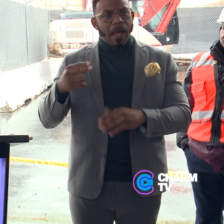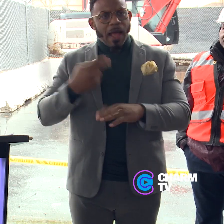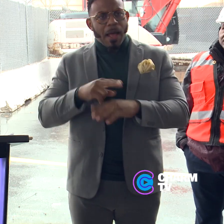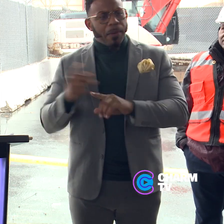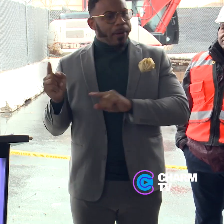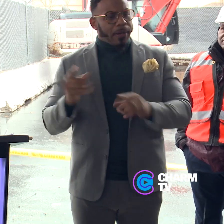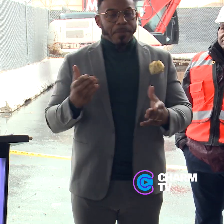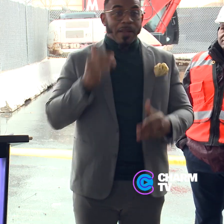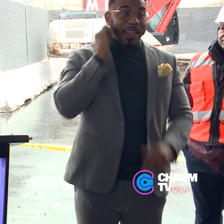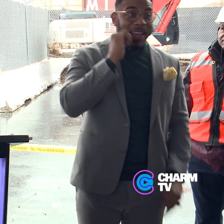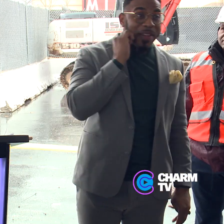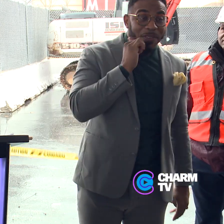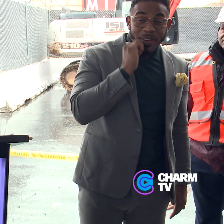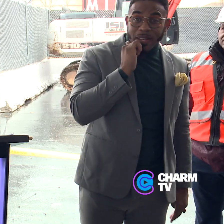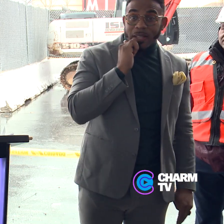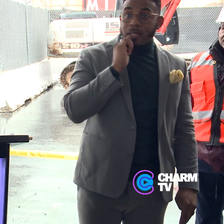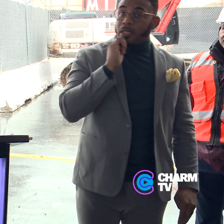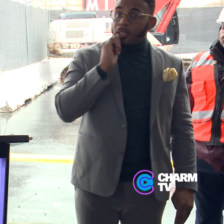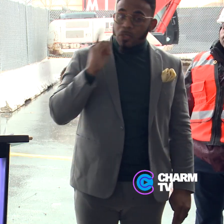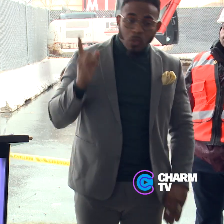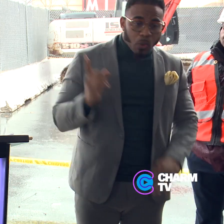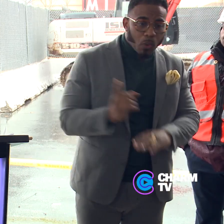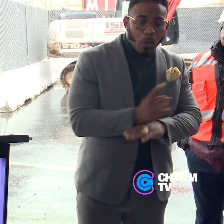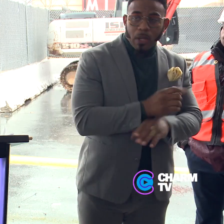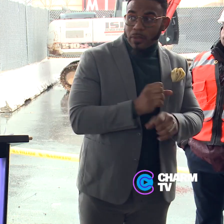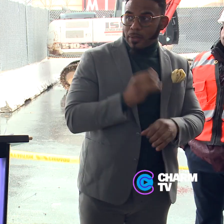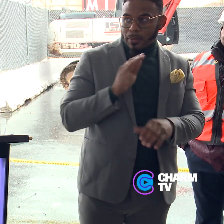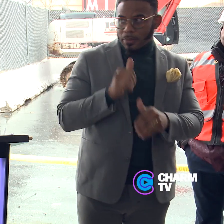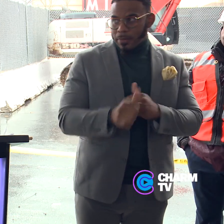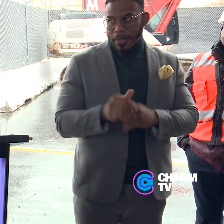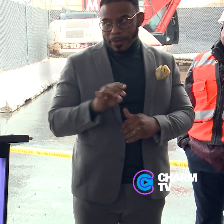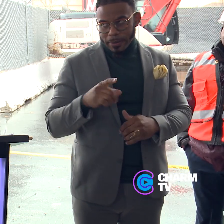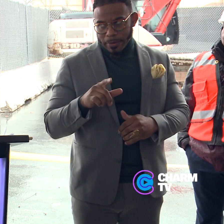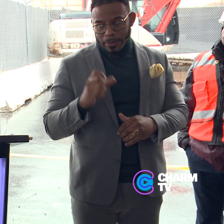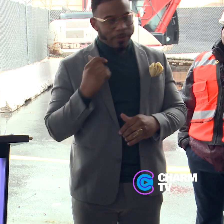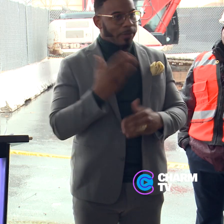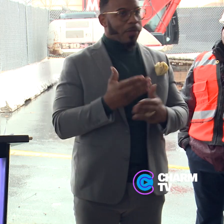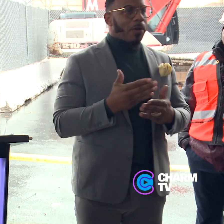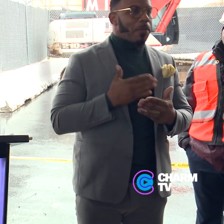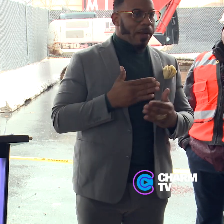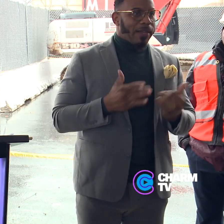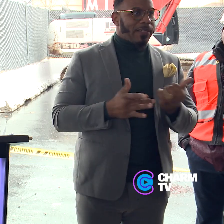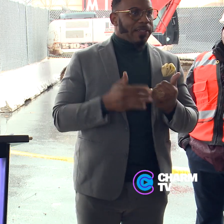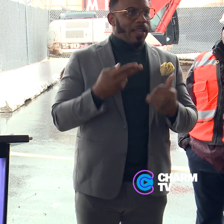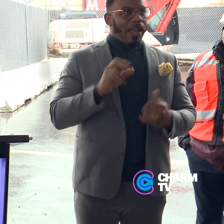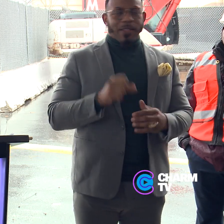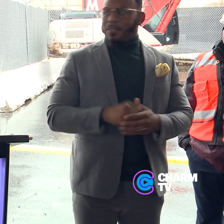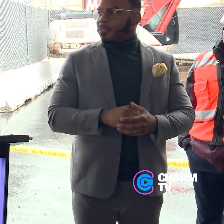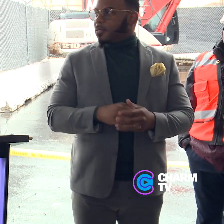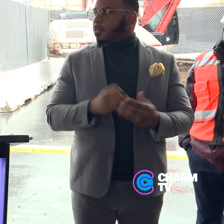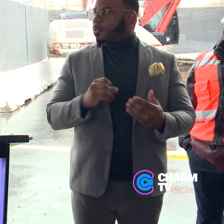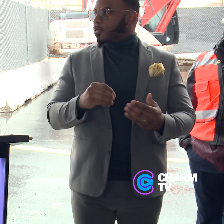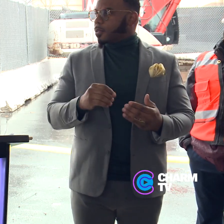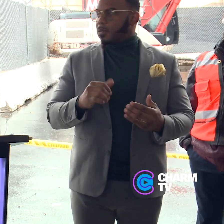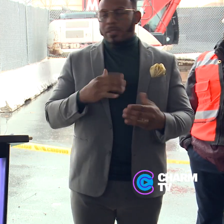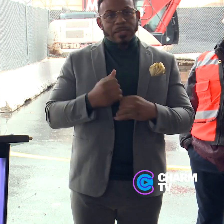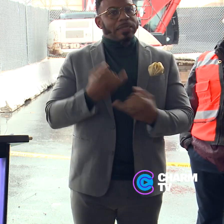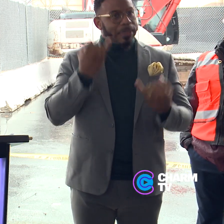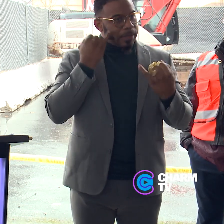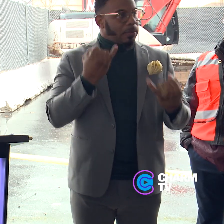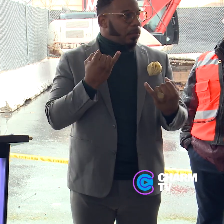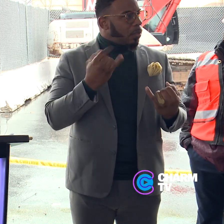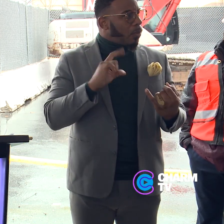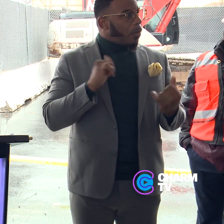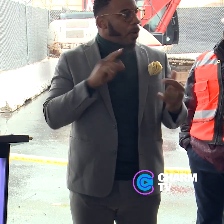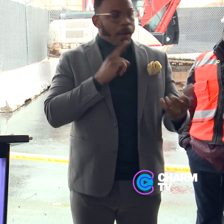to come here every day, to walk down the street past Douglas to go to Carverville Tech. So I get the idea of